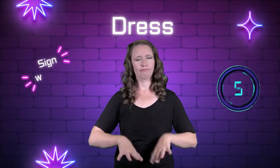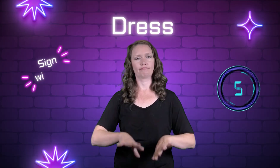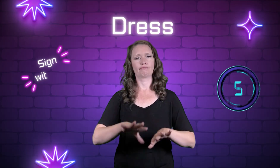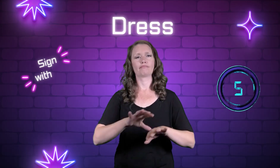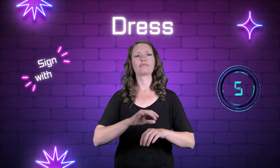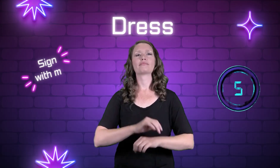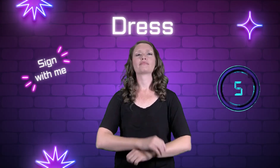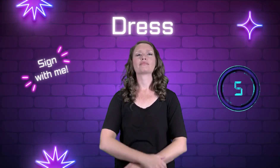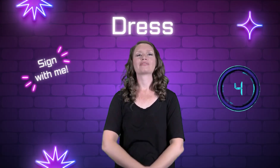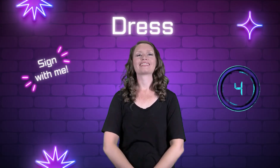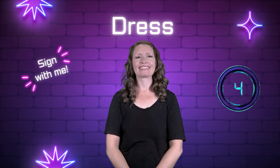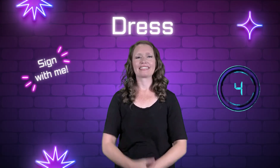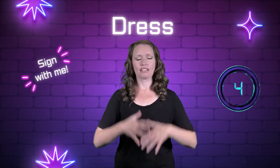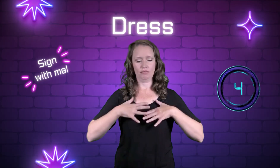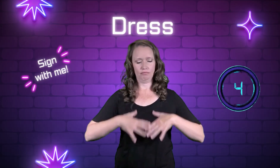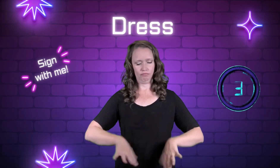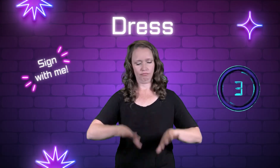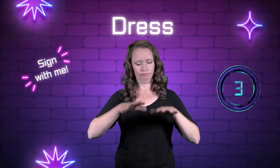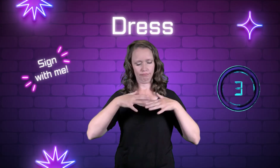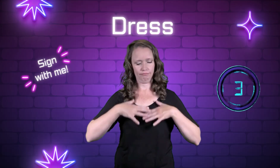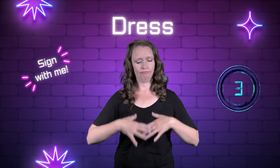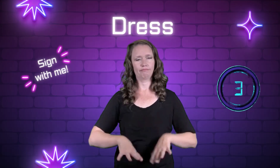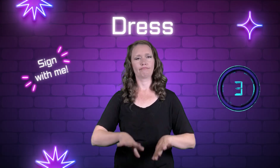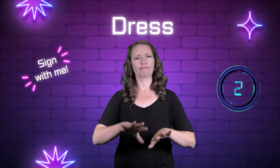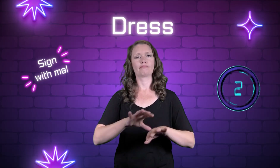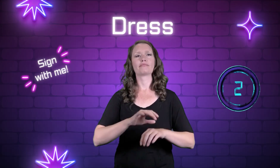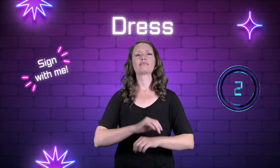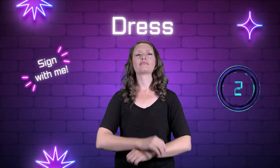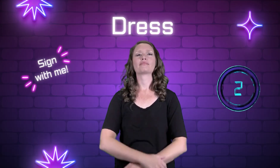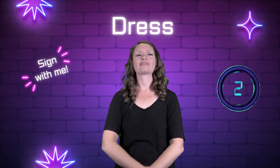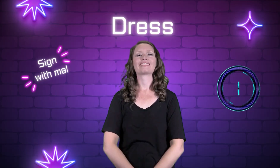Sign with me, sign, dress.